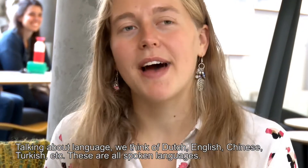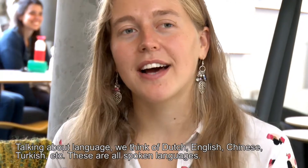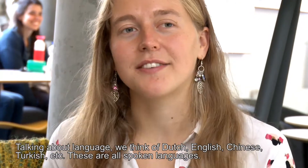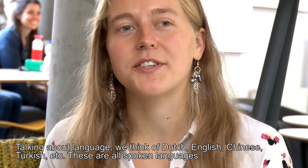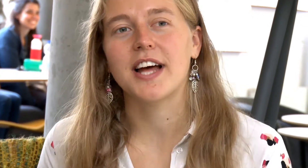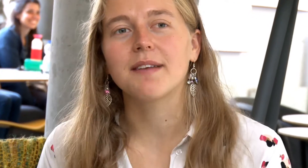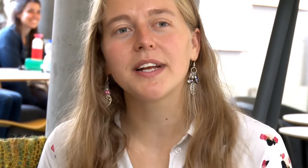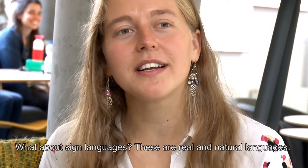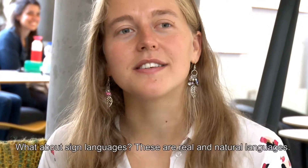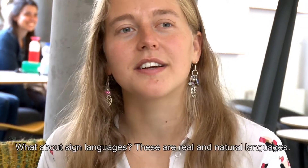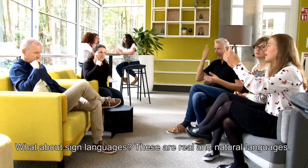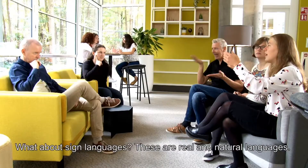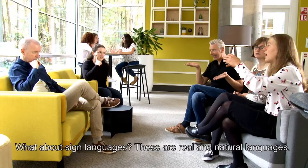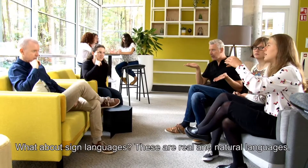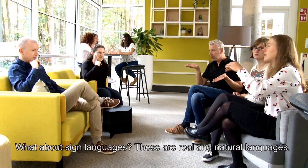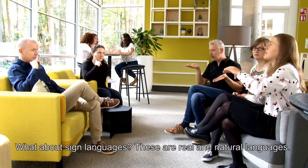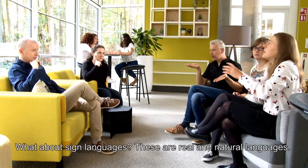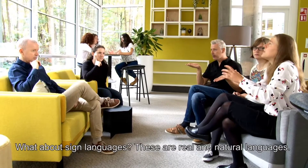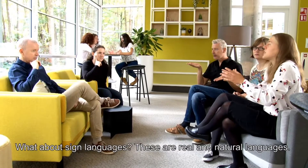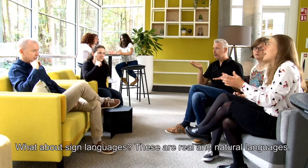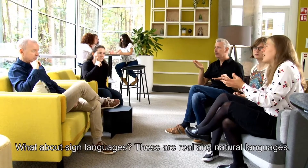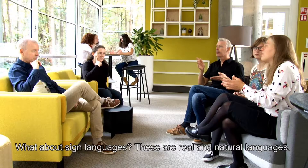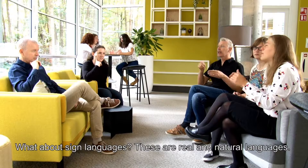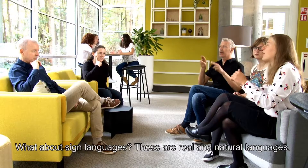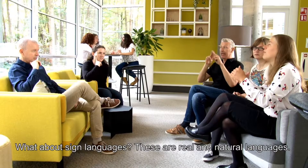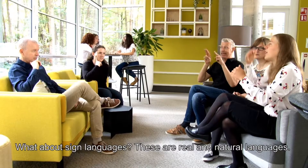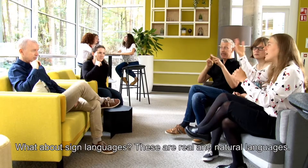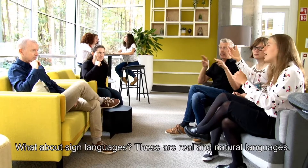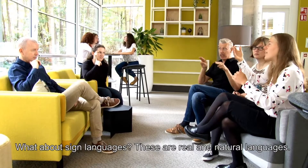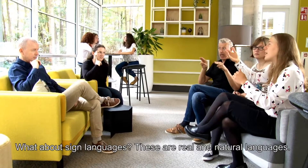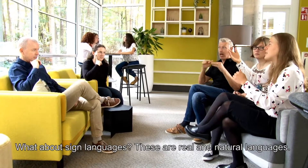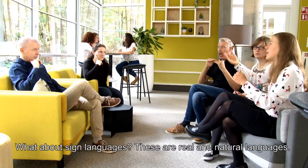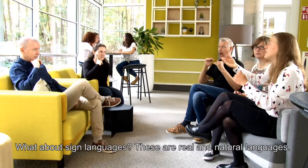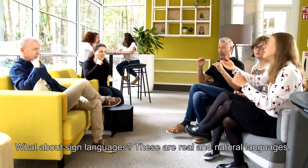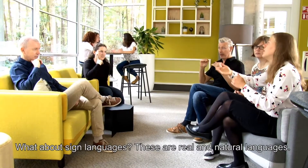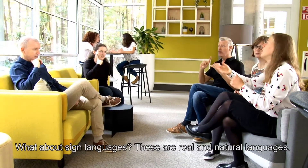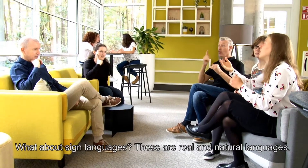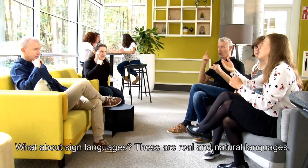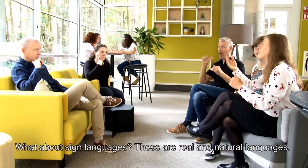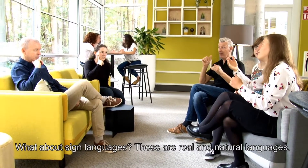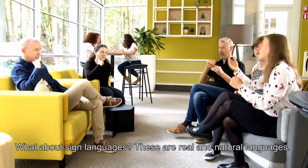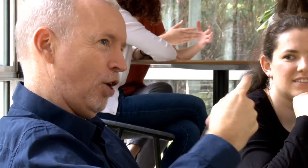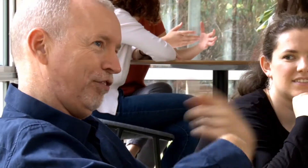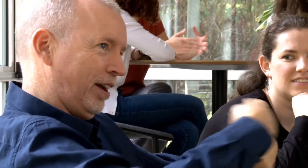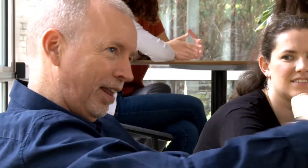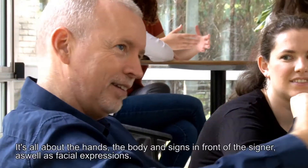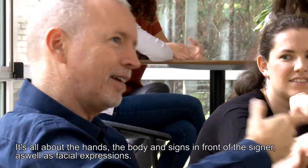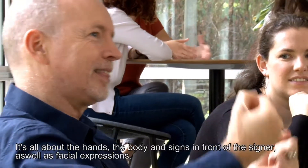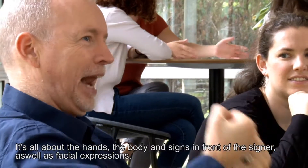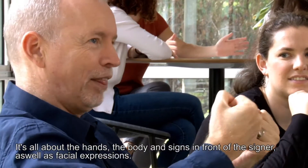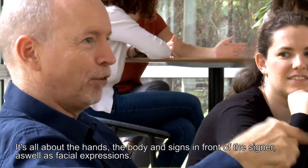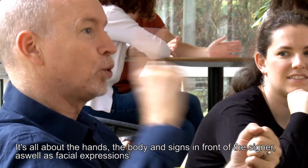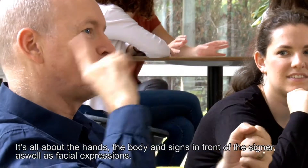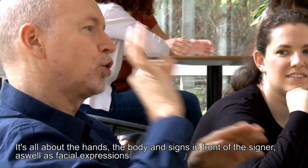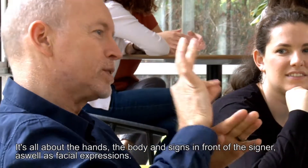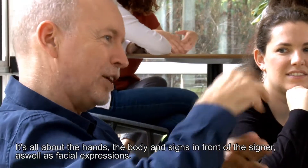spoken languages. But what about sign languages? Sign languages are real and natural languages. As you can